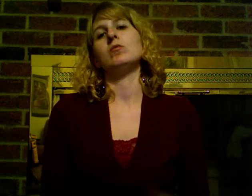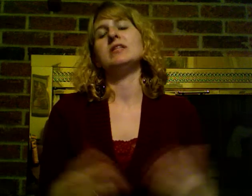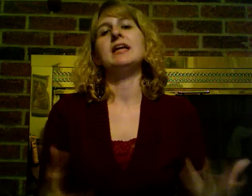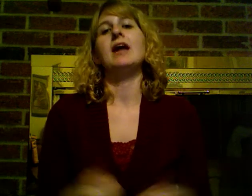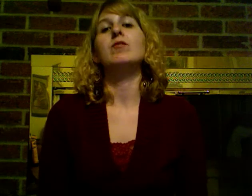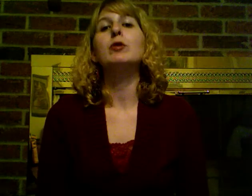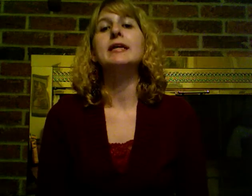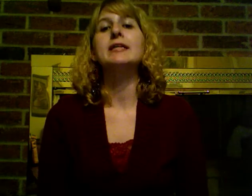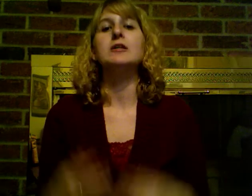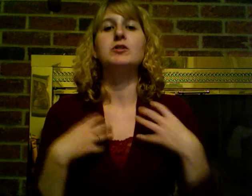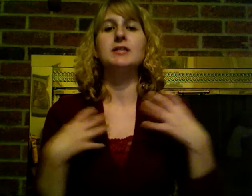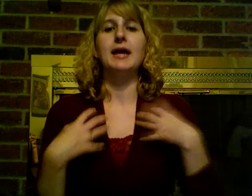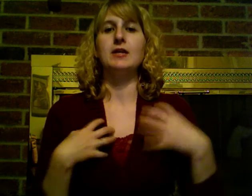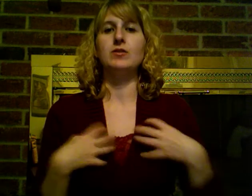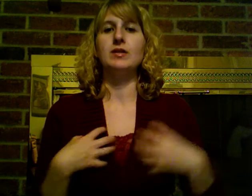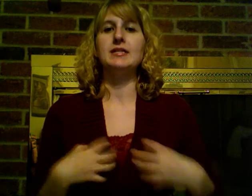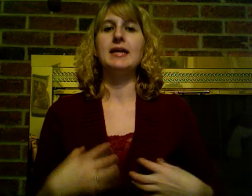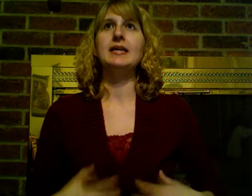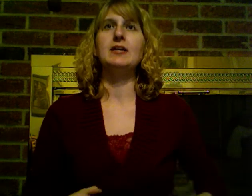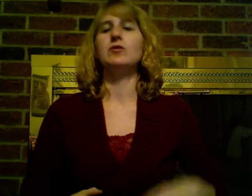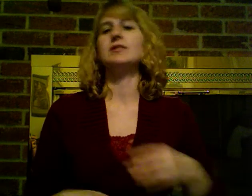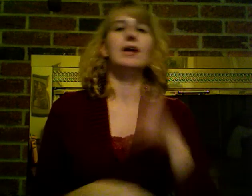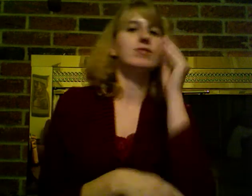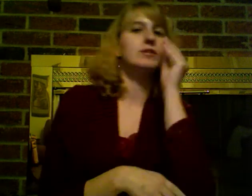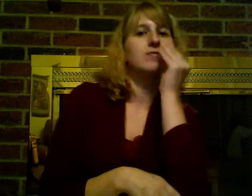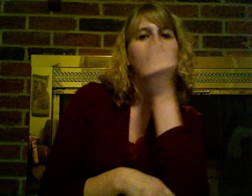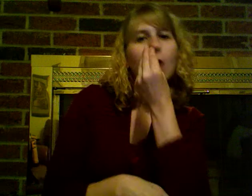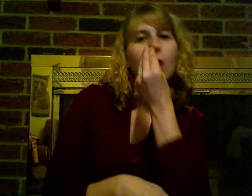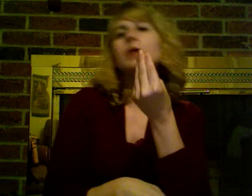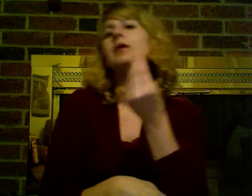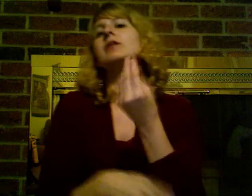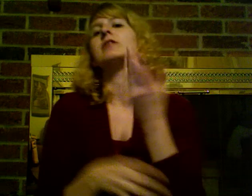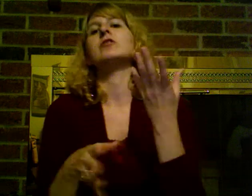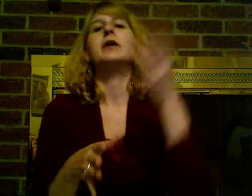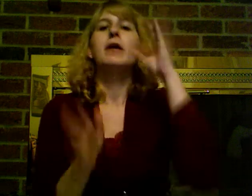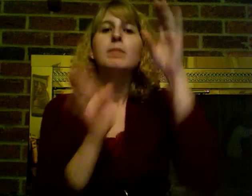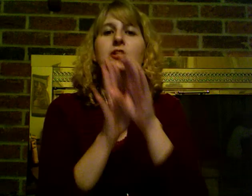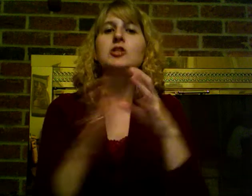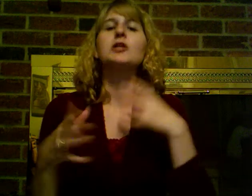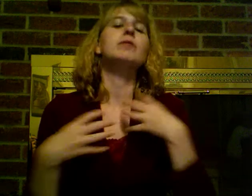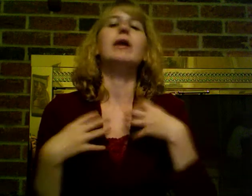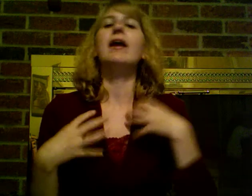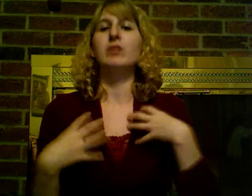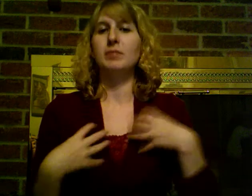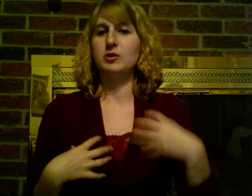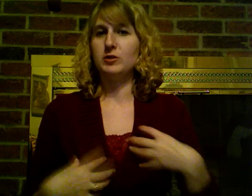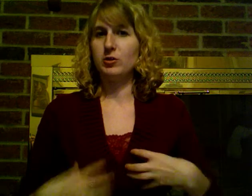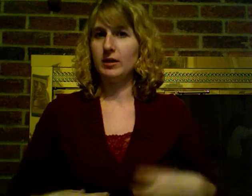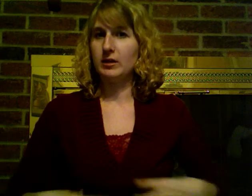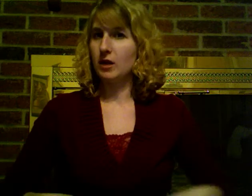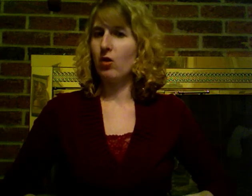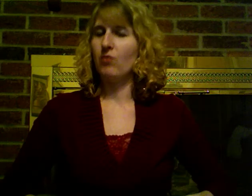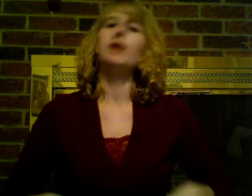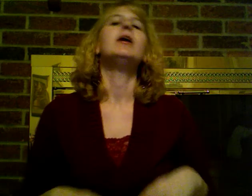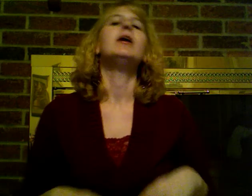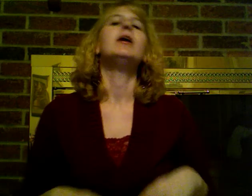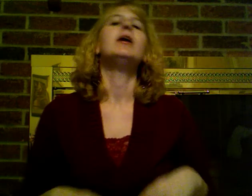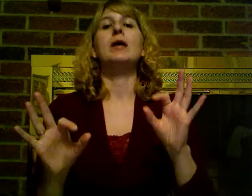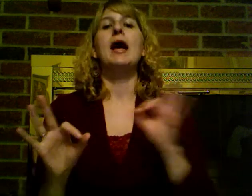any kind of a print, you would just kind of do this idea, and you could say if it's flowers or picture, whatever, but you would show that it's all over. Polka